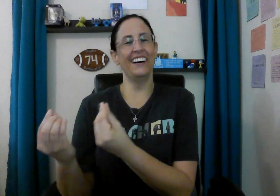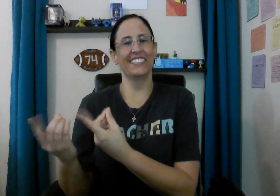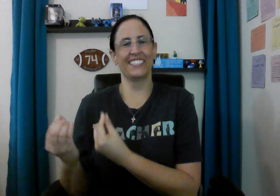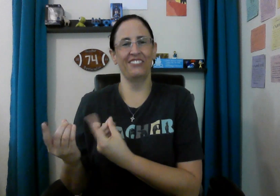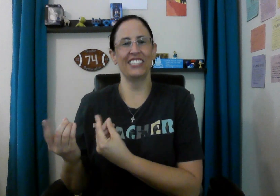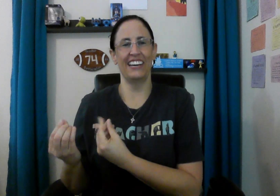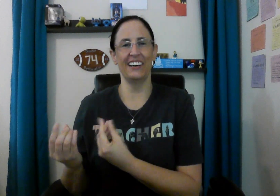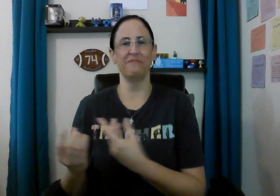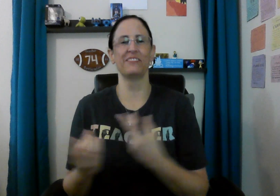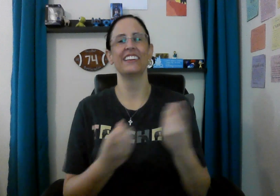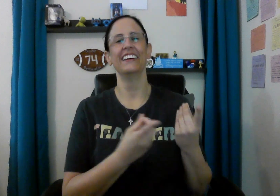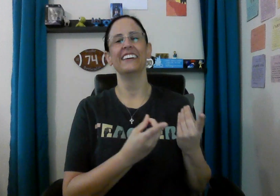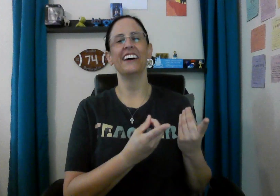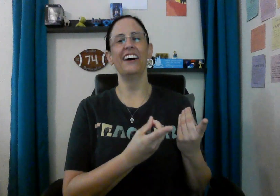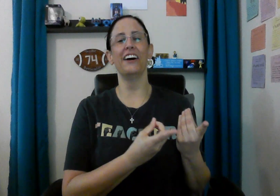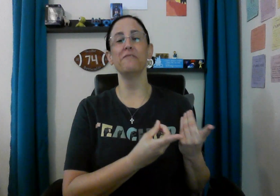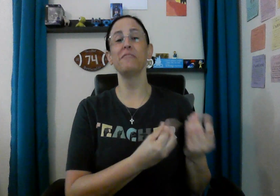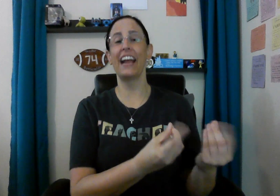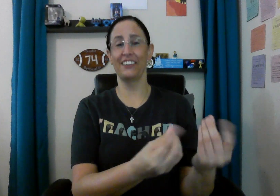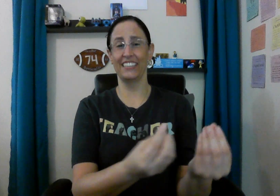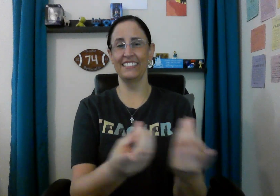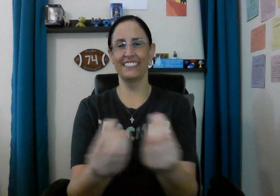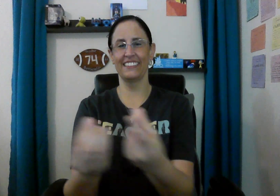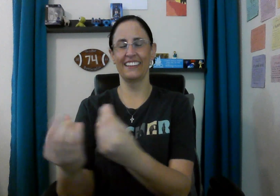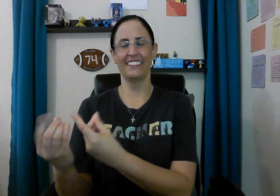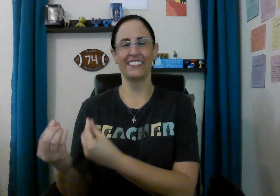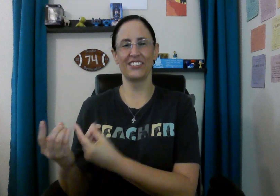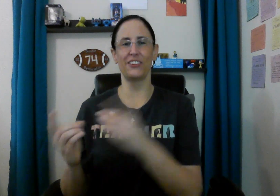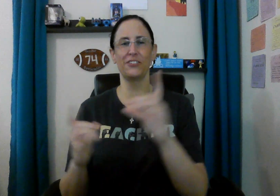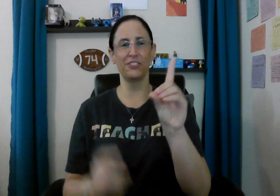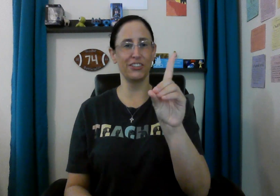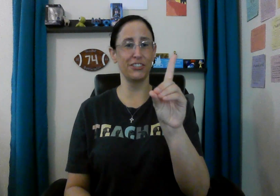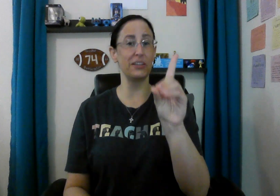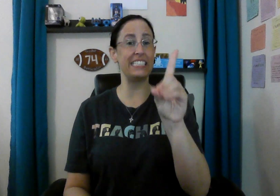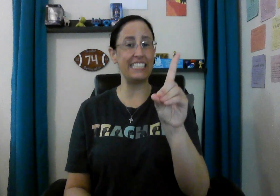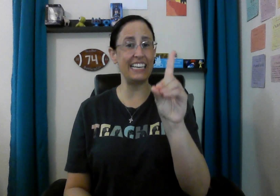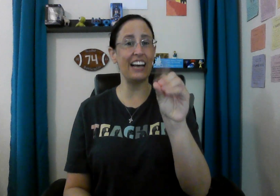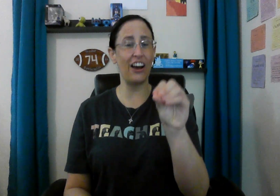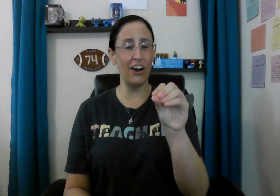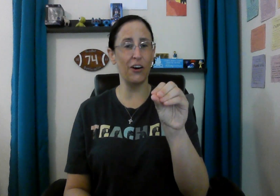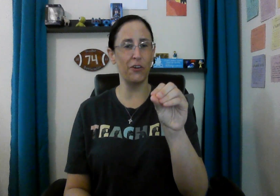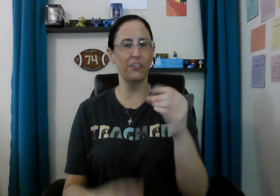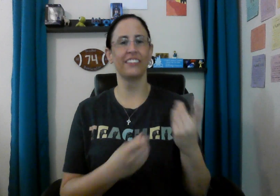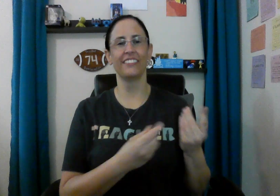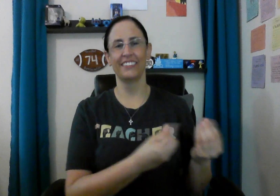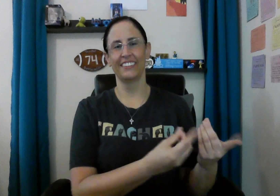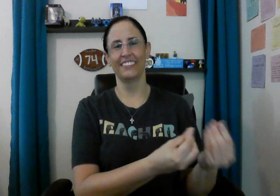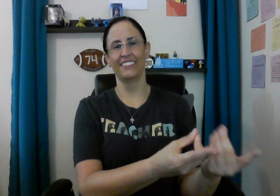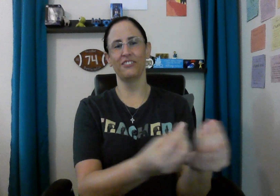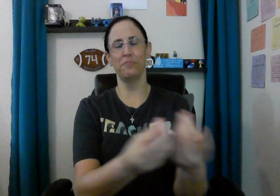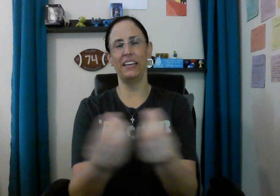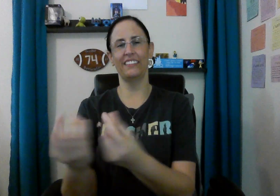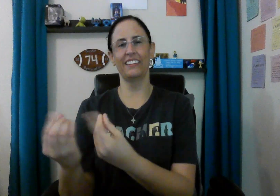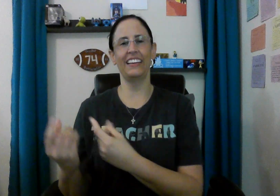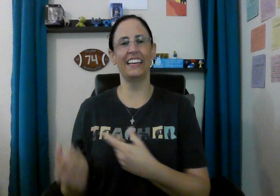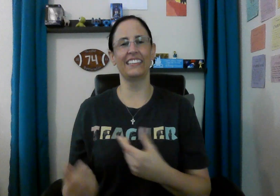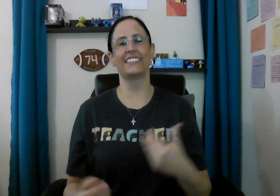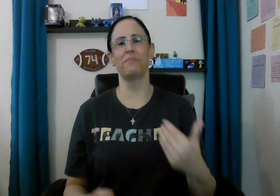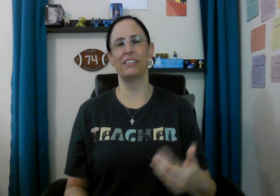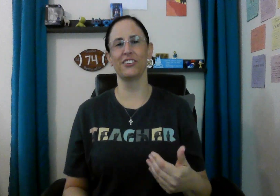lots of times. Errands, so you're doing D-O repeatedly in a